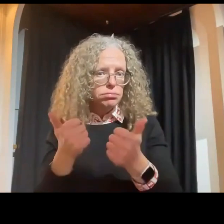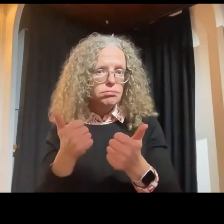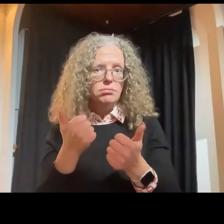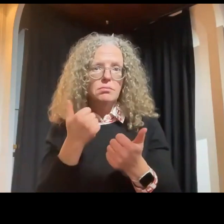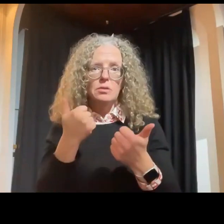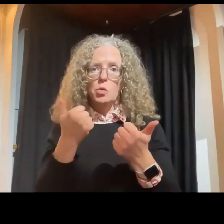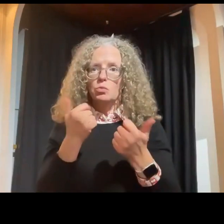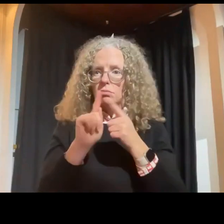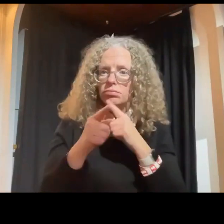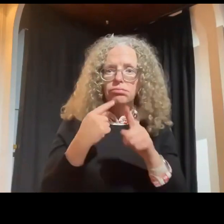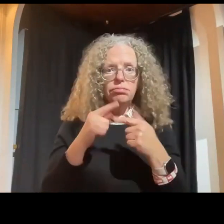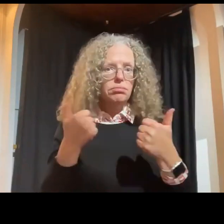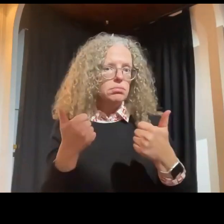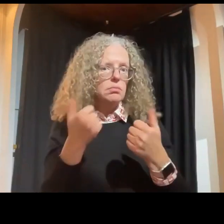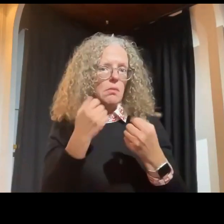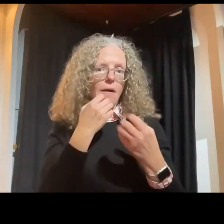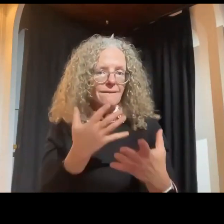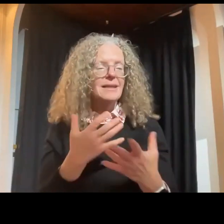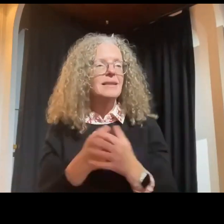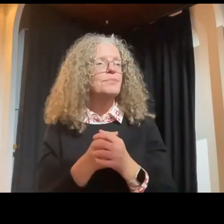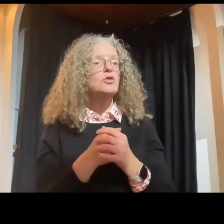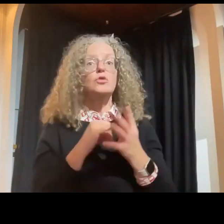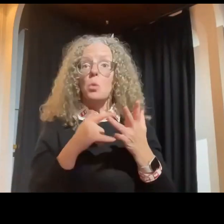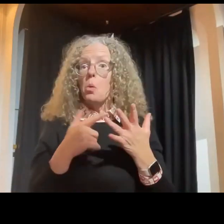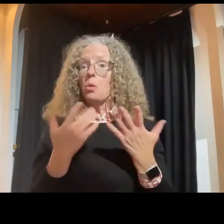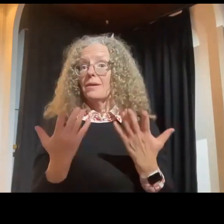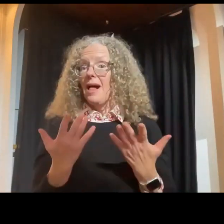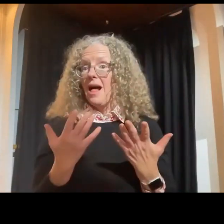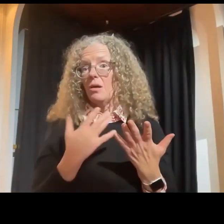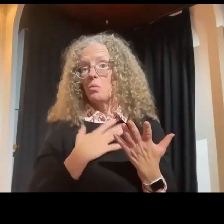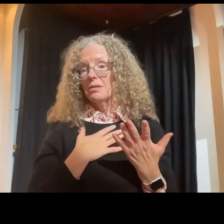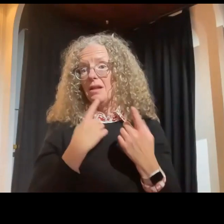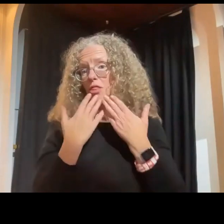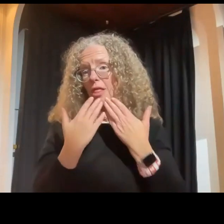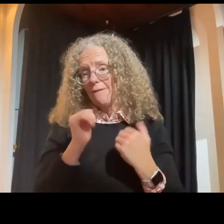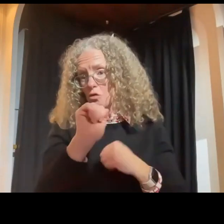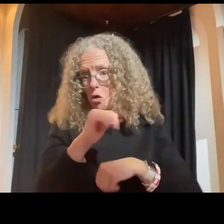their thanks, and it was a great presentation. Thank you for all your responses and your questions.